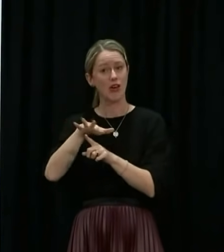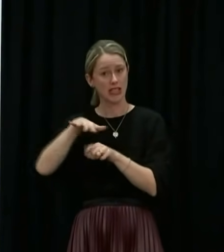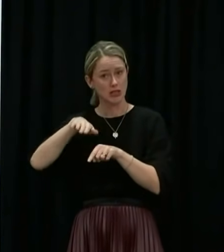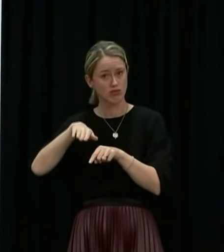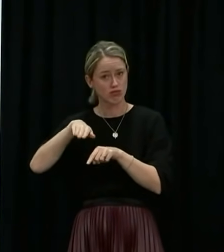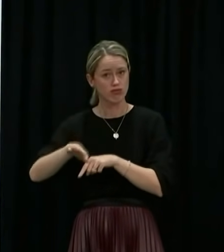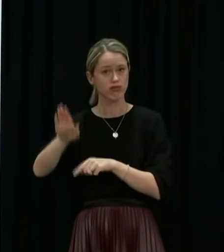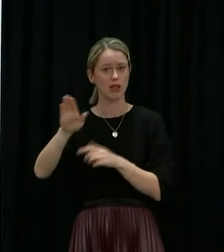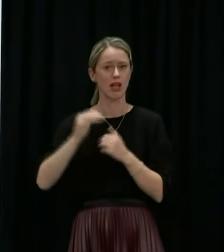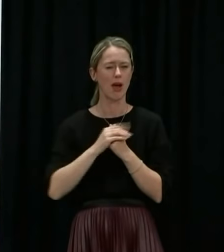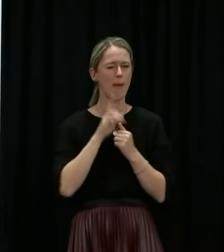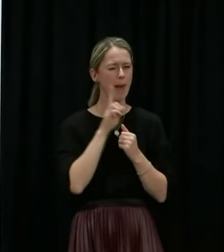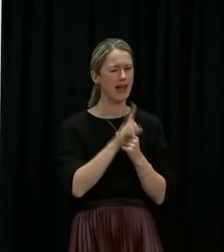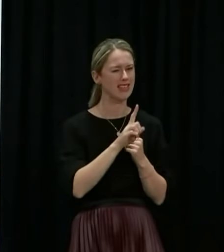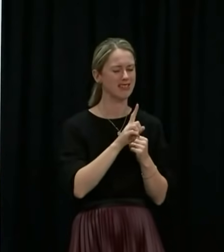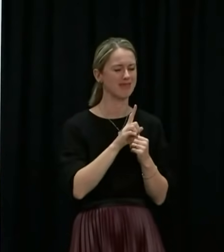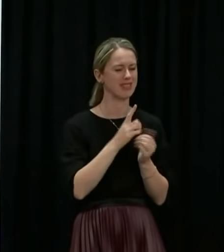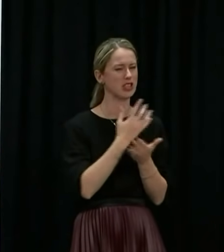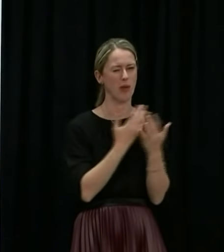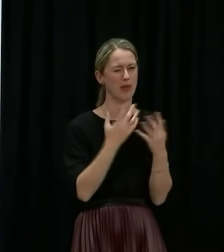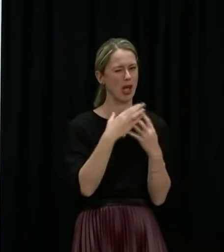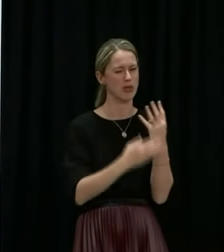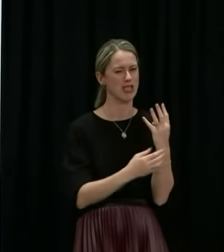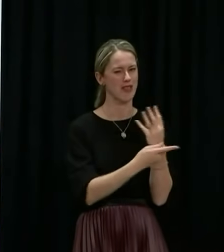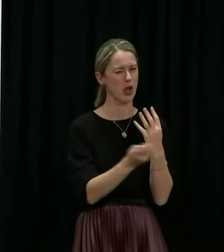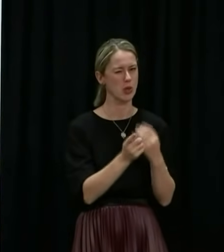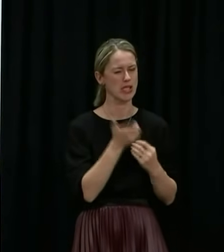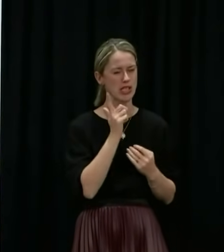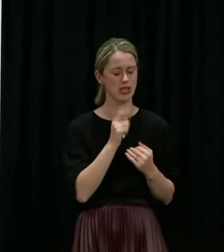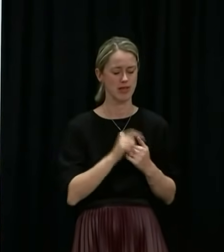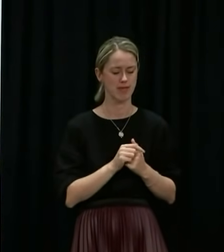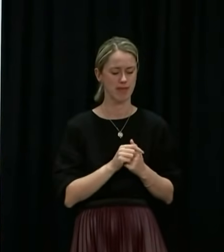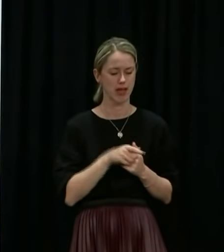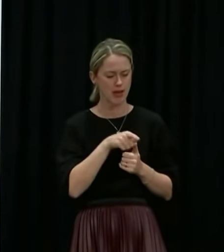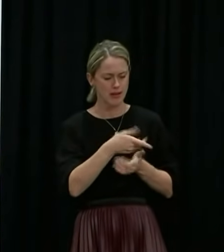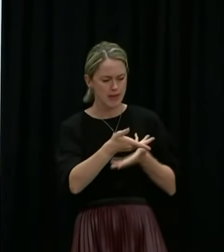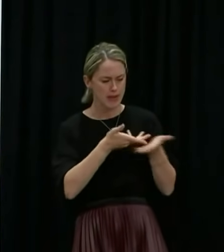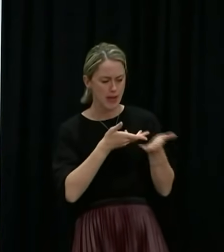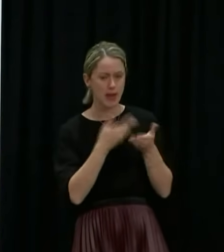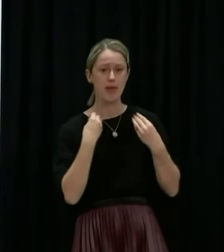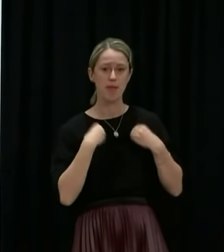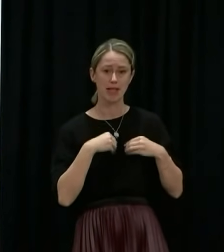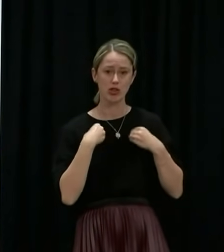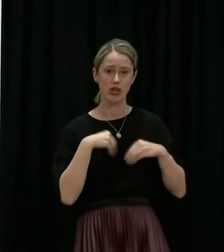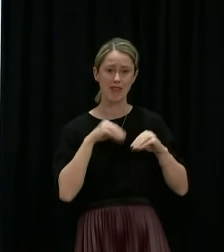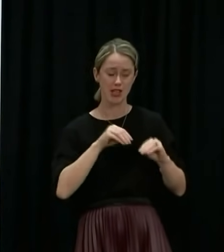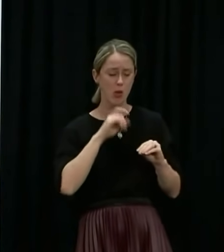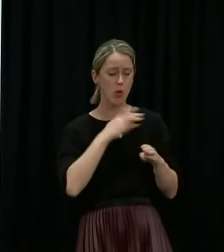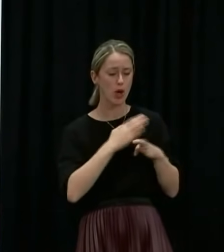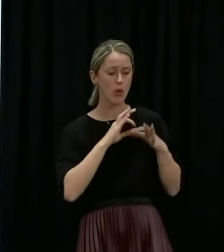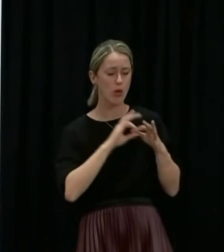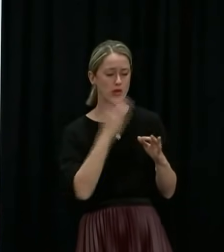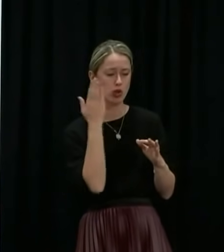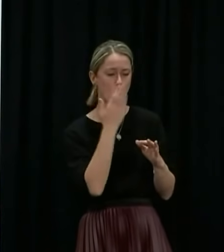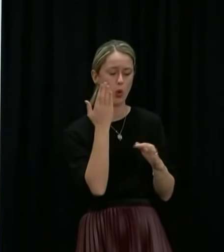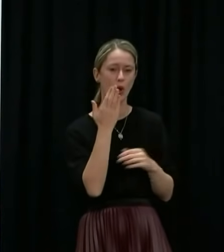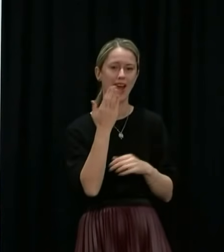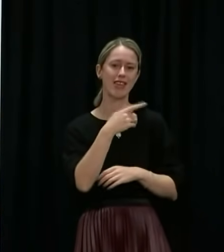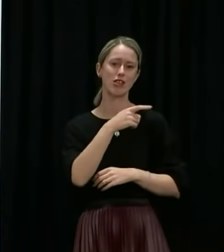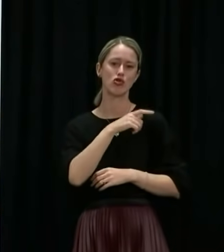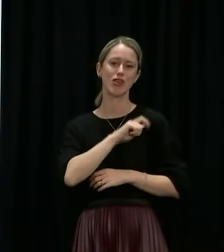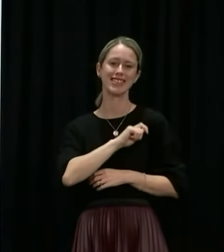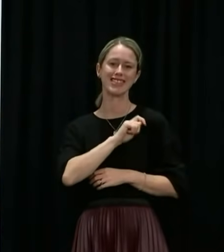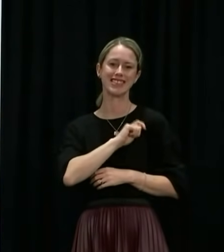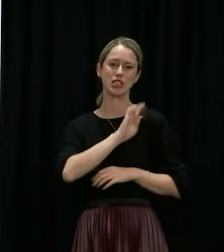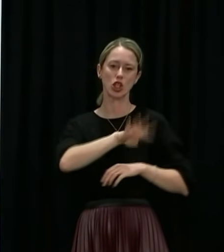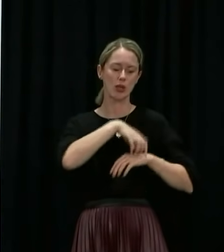But we are talking about a limited range of options there. So those discussions, the Ministry will be working with schools, so will the School Trustees Association,